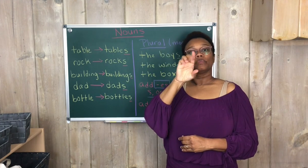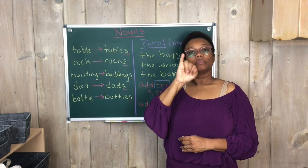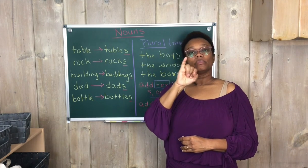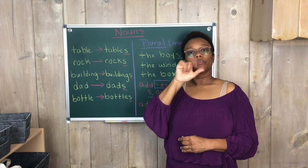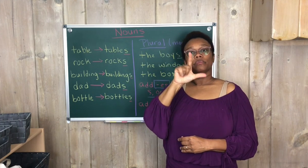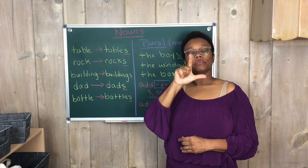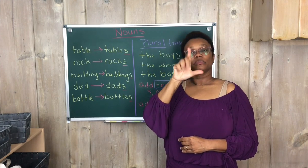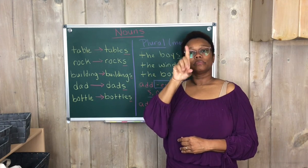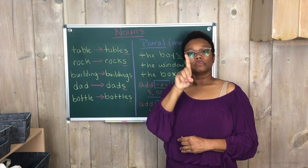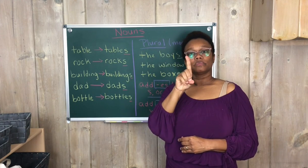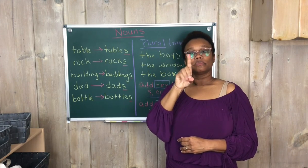BUILDING,